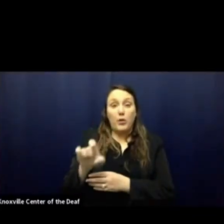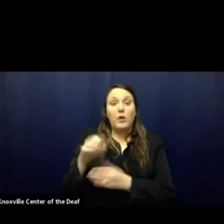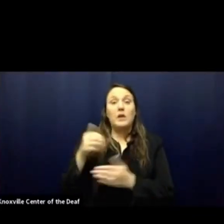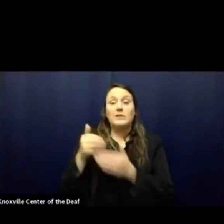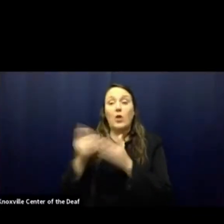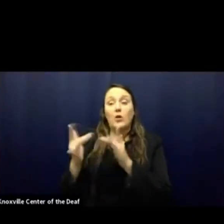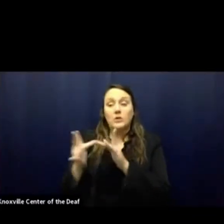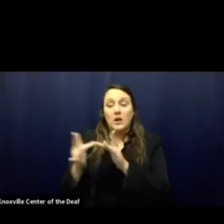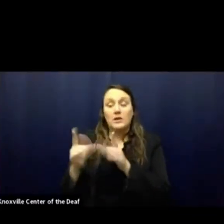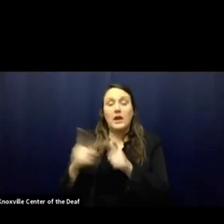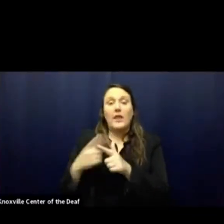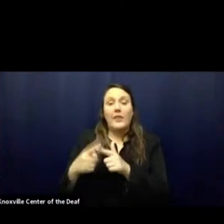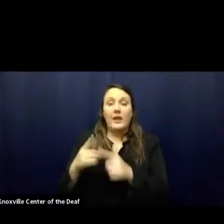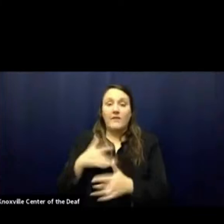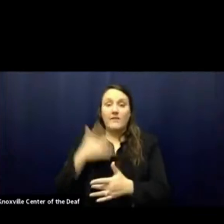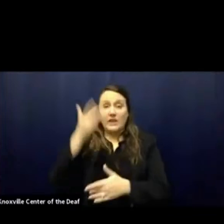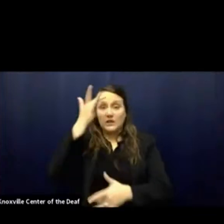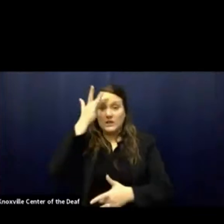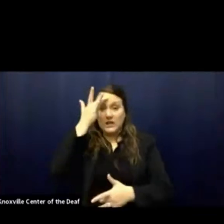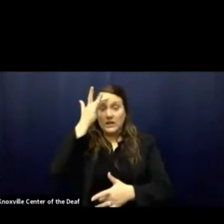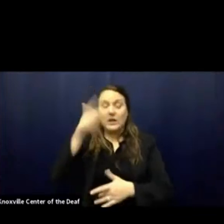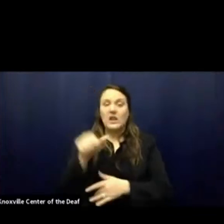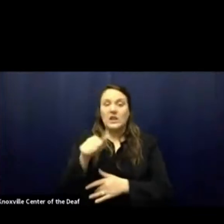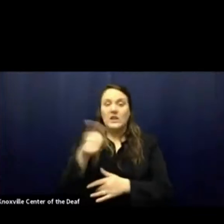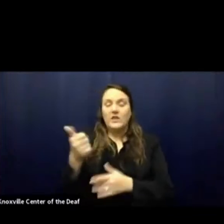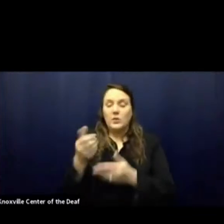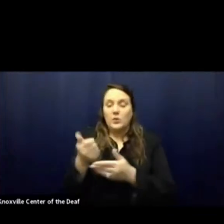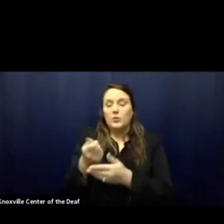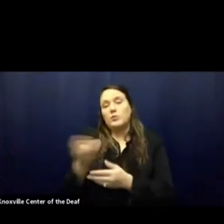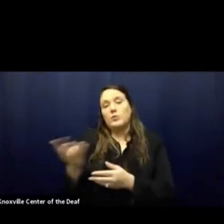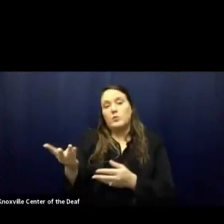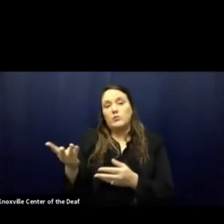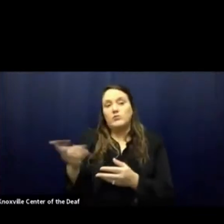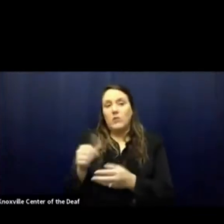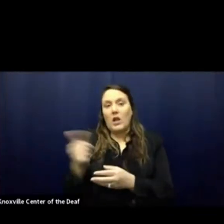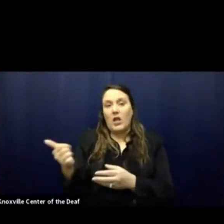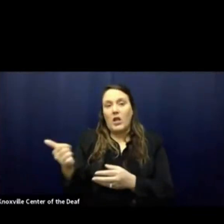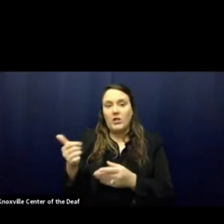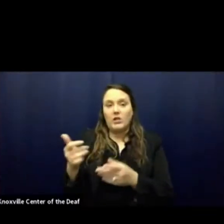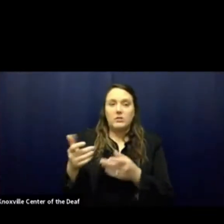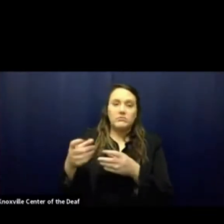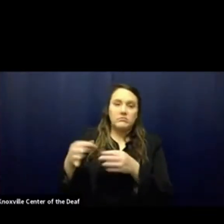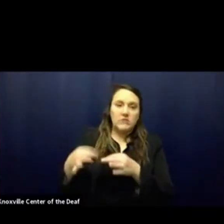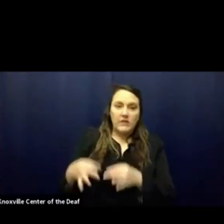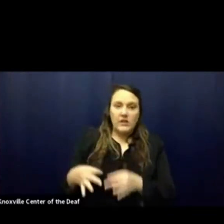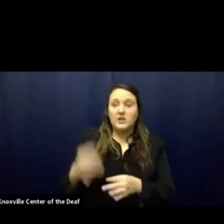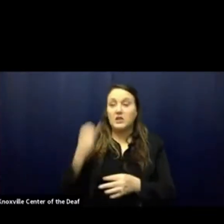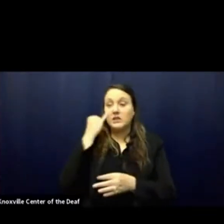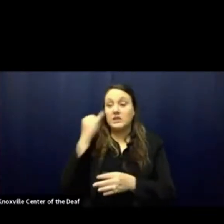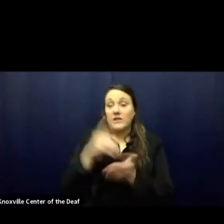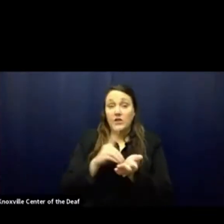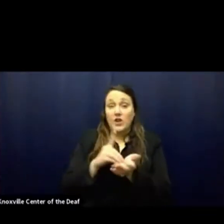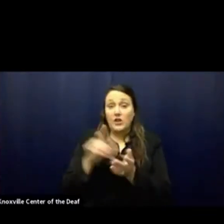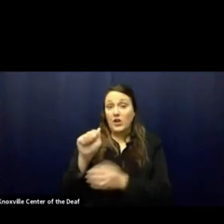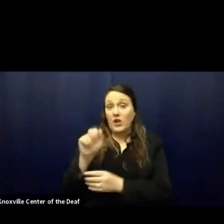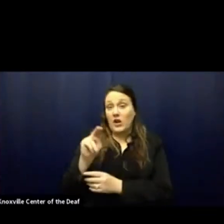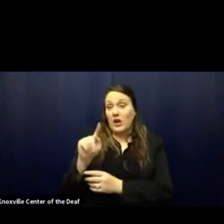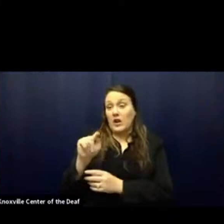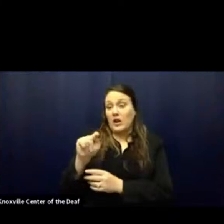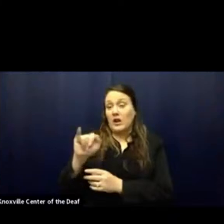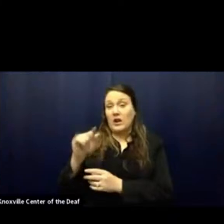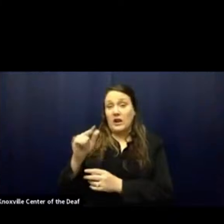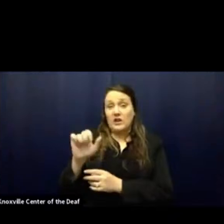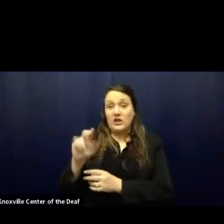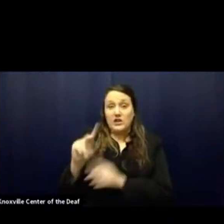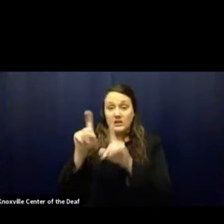symptomatic. And there are a couple other definitions. If a physician feels like somebody's symptomatic and they do an antigen test, that person would also be counted as a probable